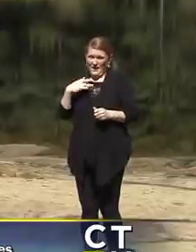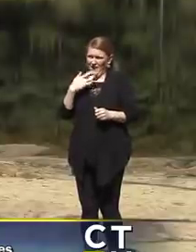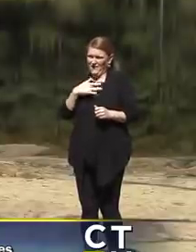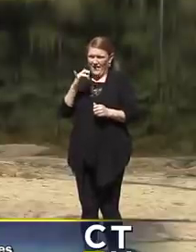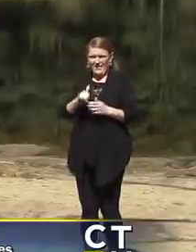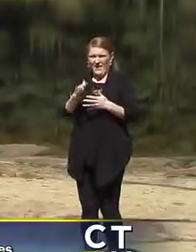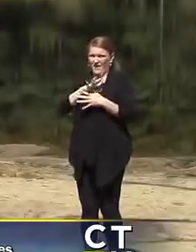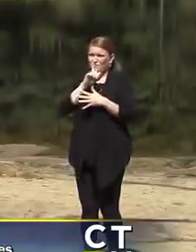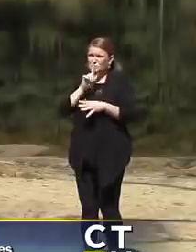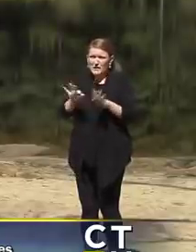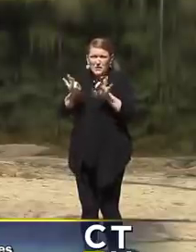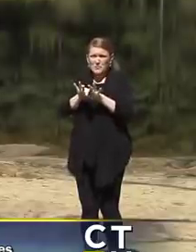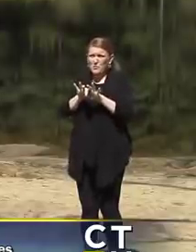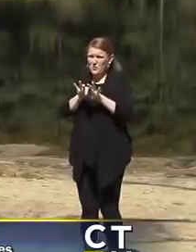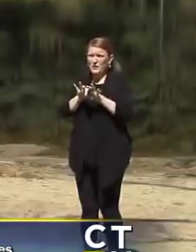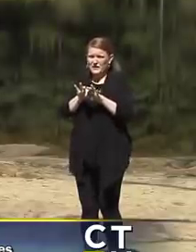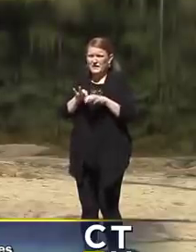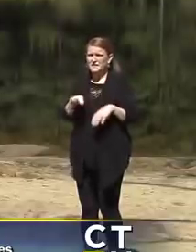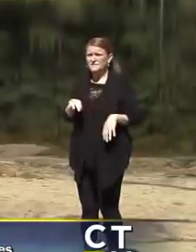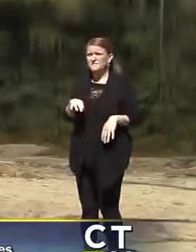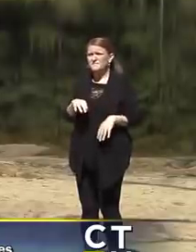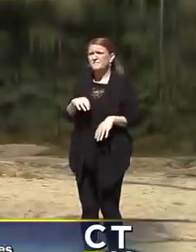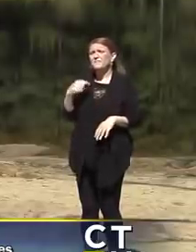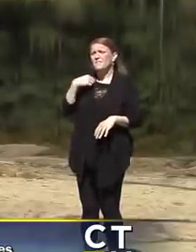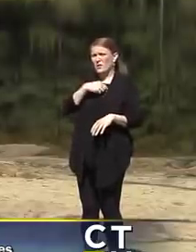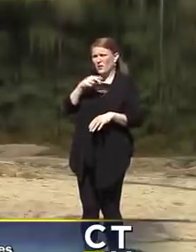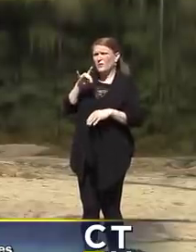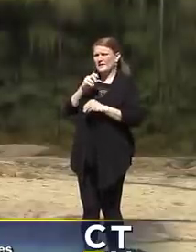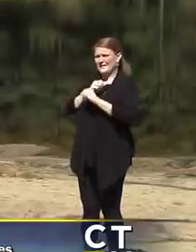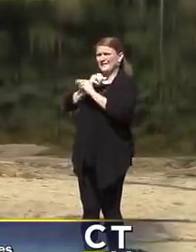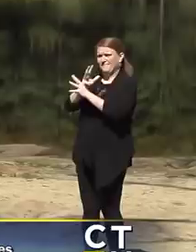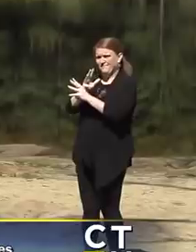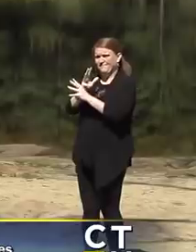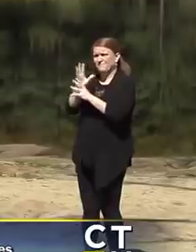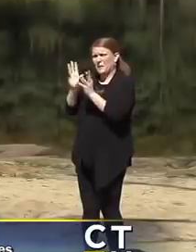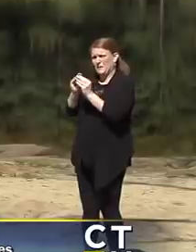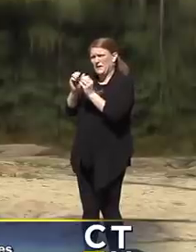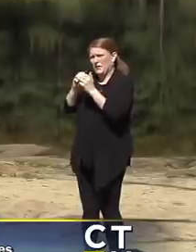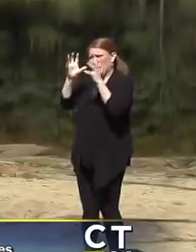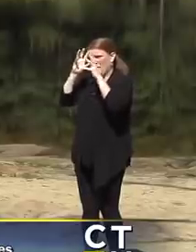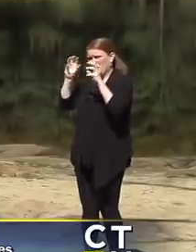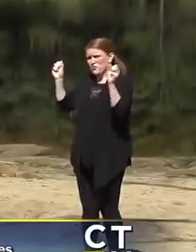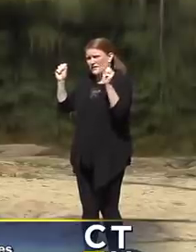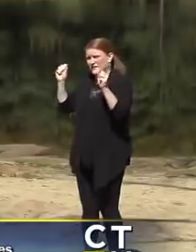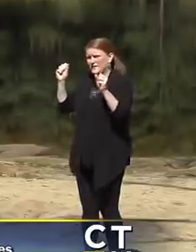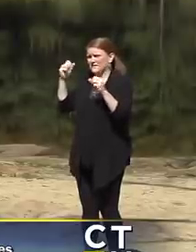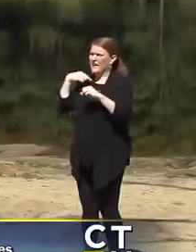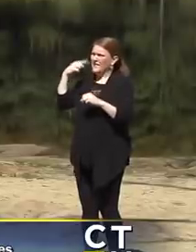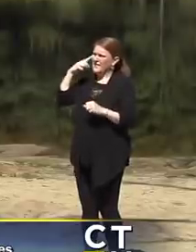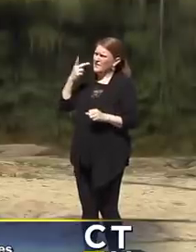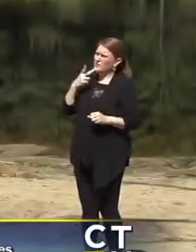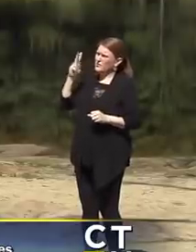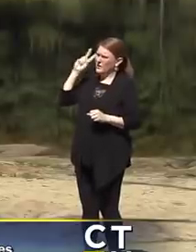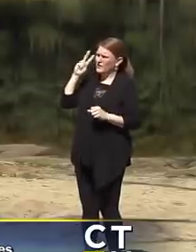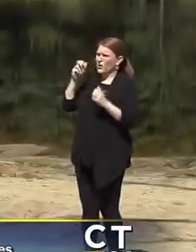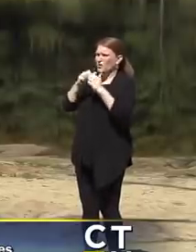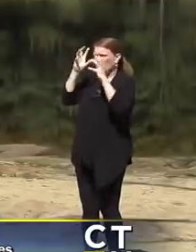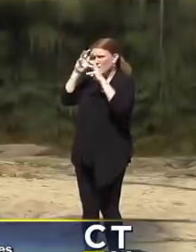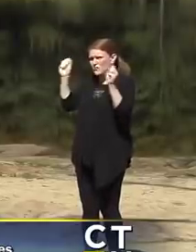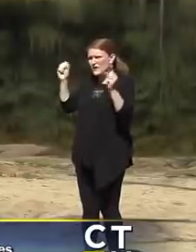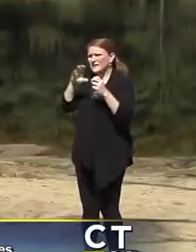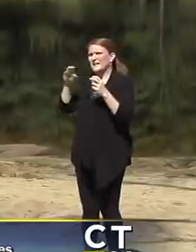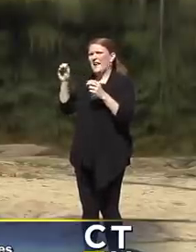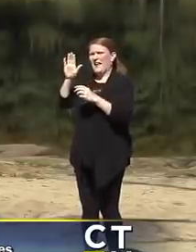We had our teleconference meeting with the president and Melania Trump, I think it was the day before yesterday, and it was all about mental